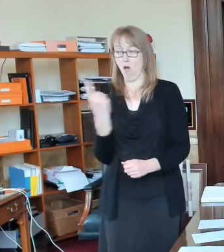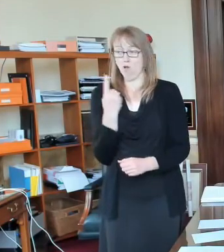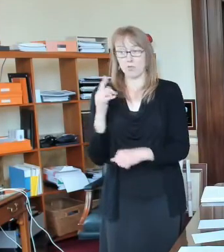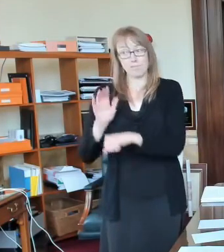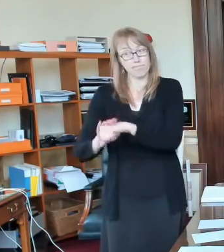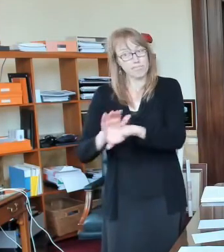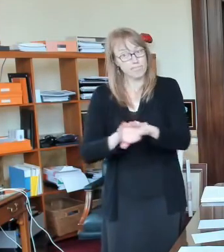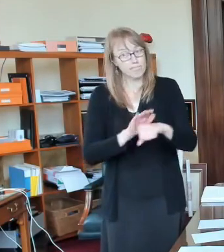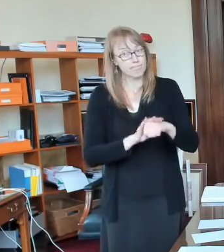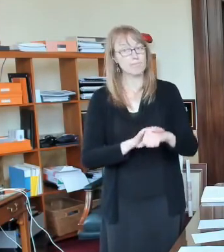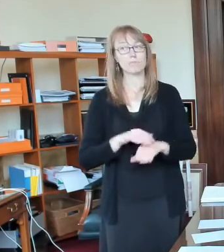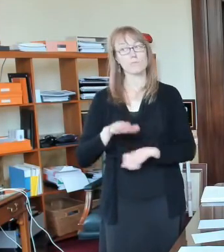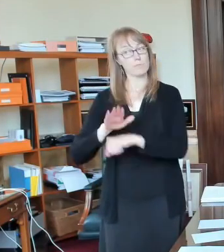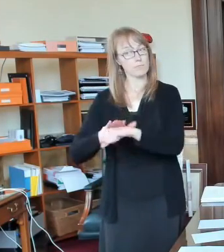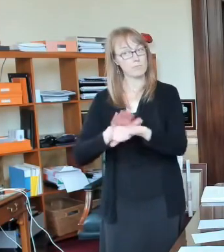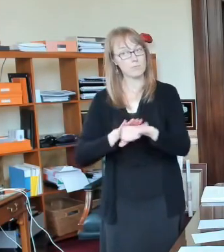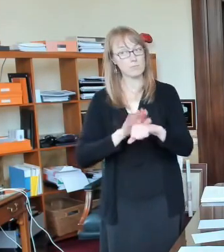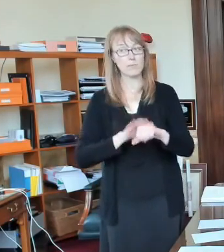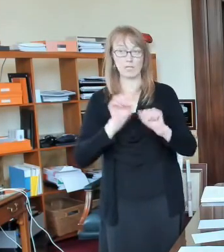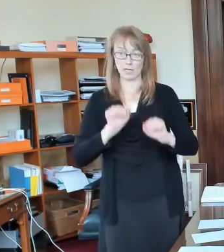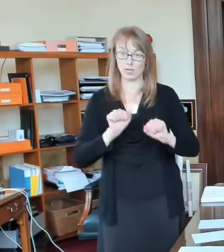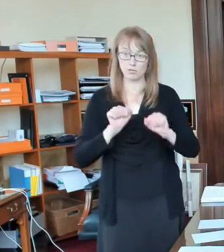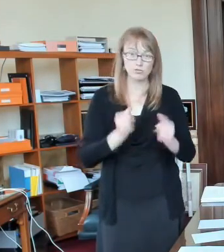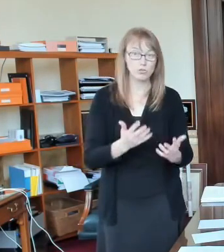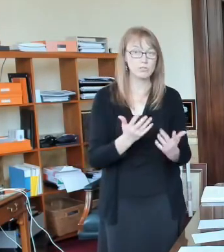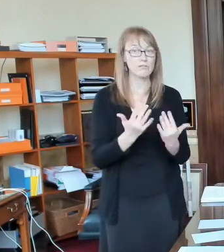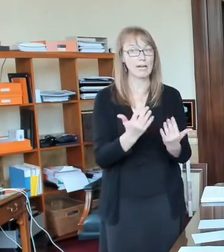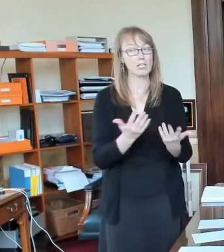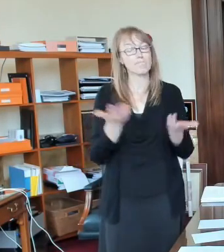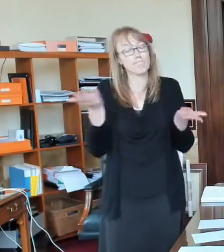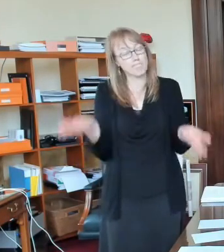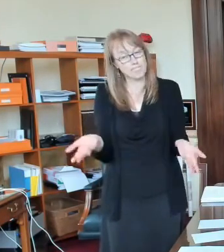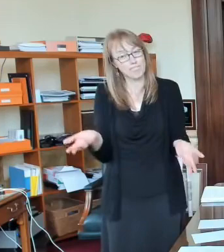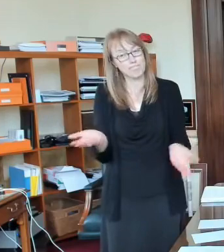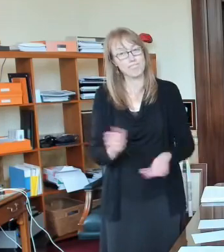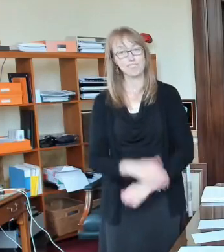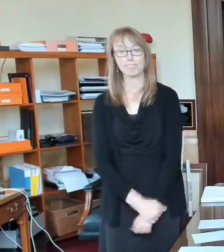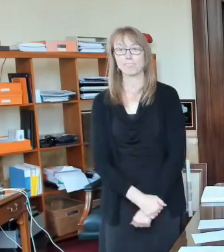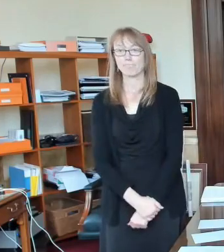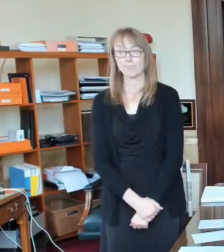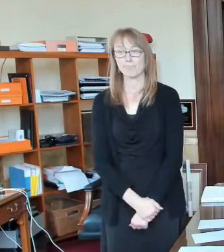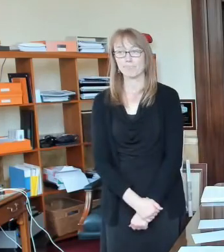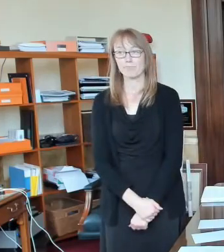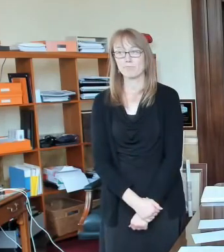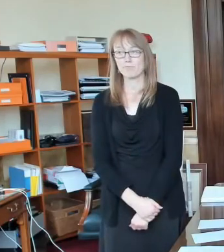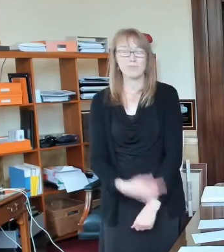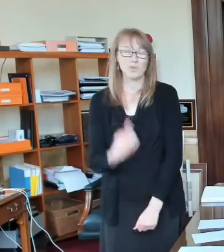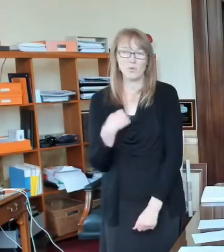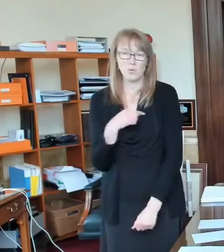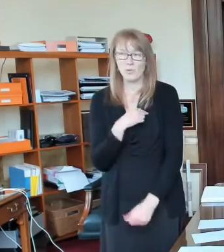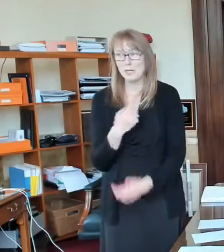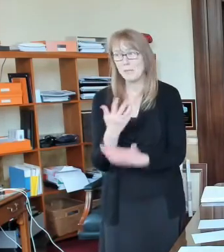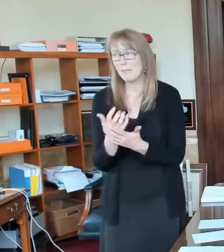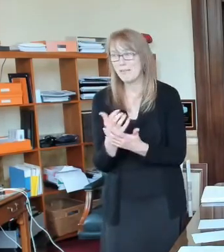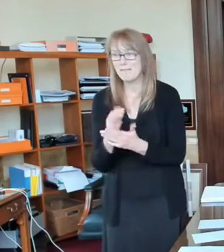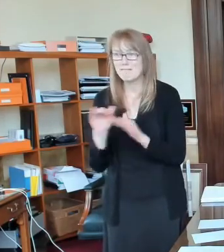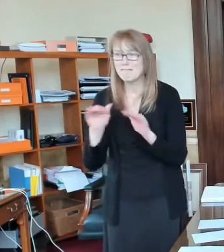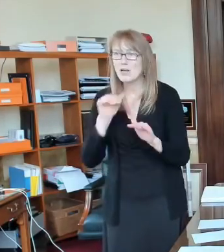so I don't know. We plead with people not to use fireworks in our